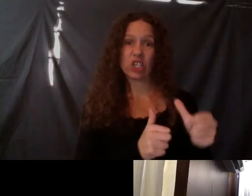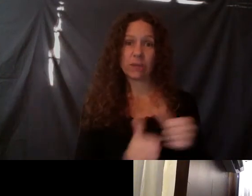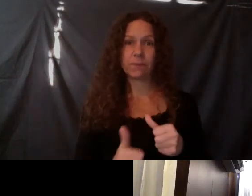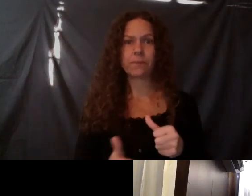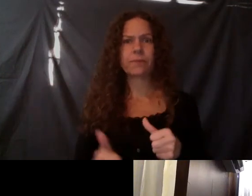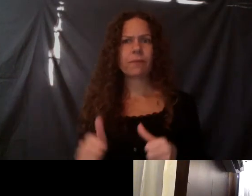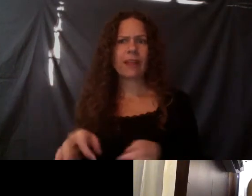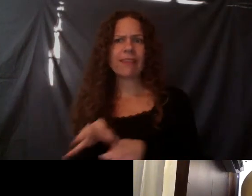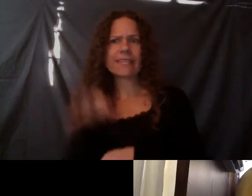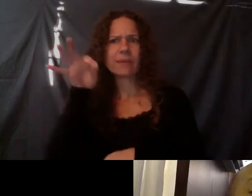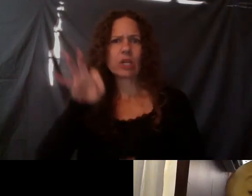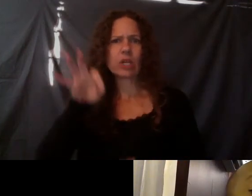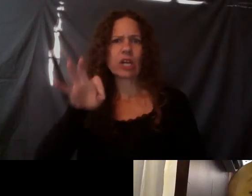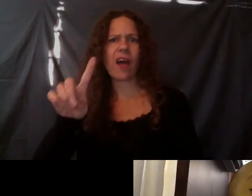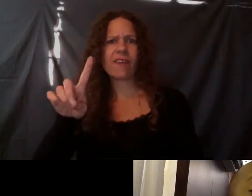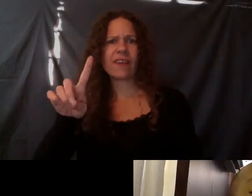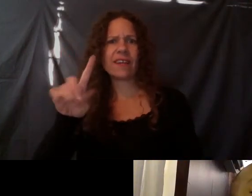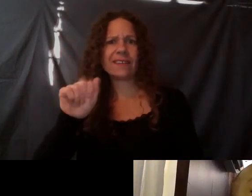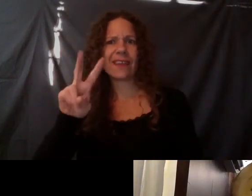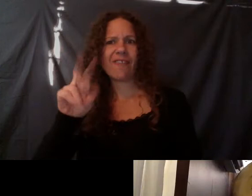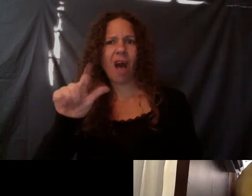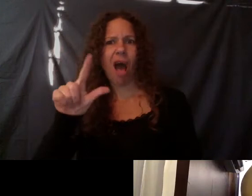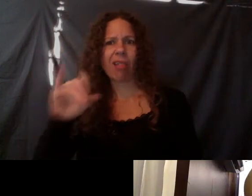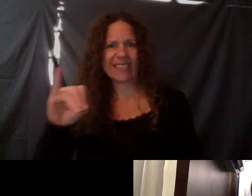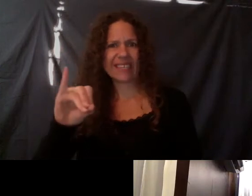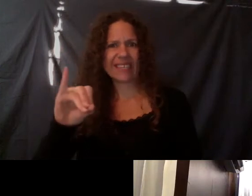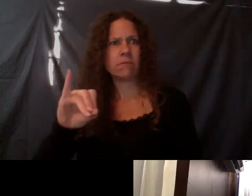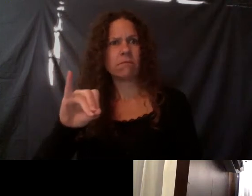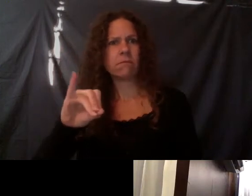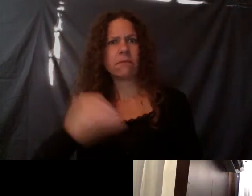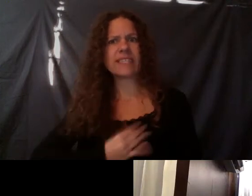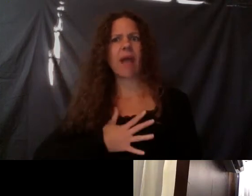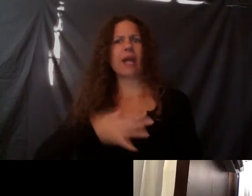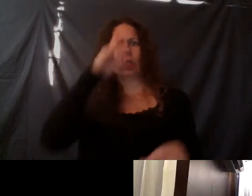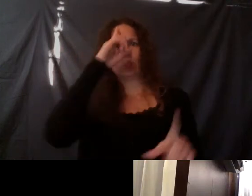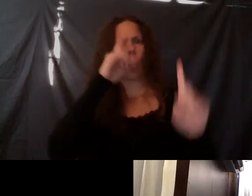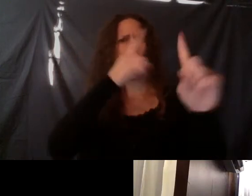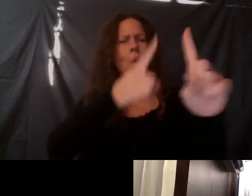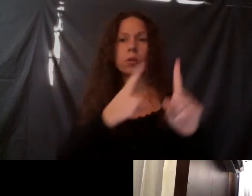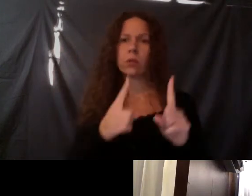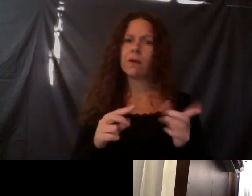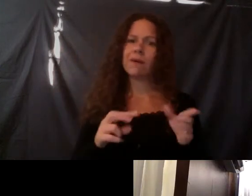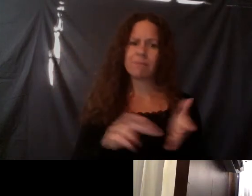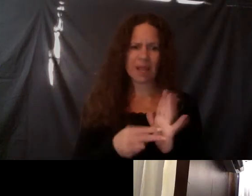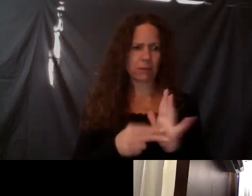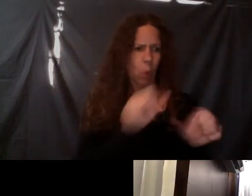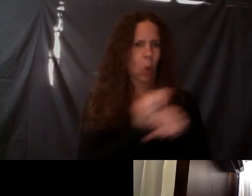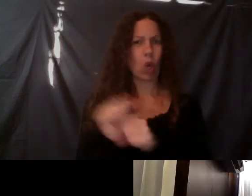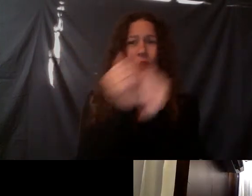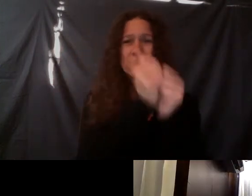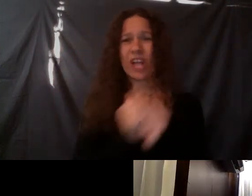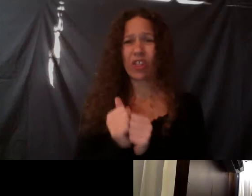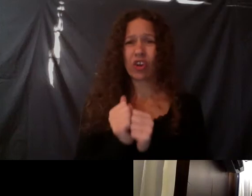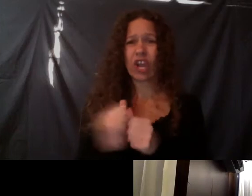of Diwali inspires the goal of the training department, which is to work collaboratively, inclusively, and strategically to help